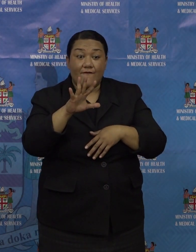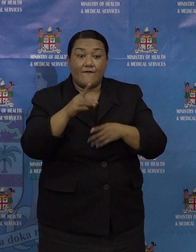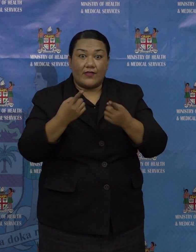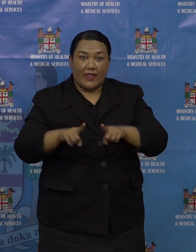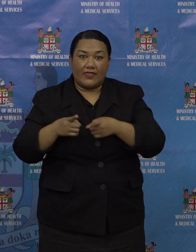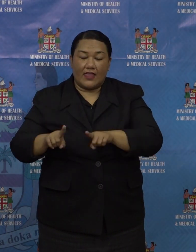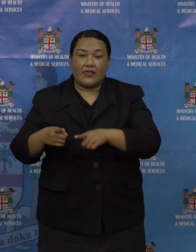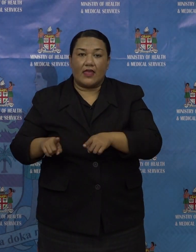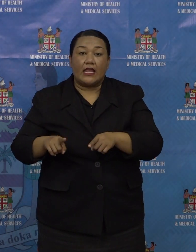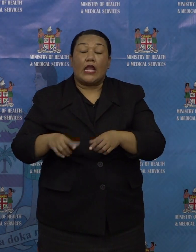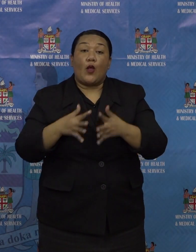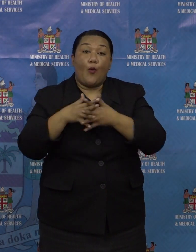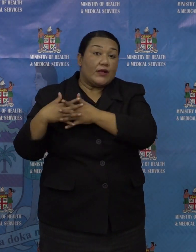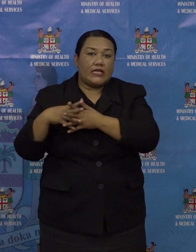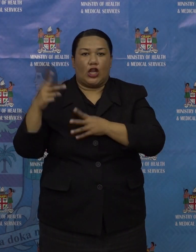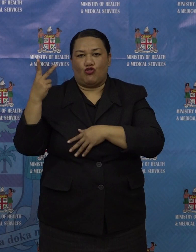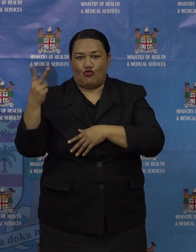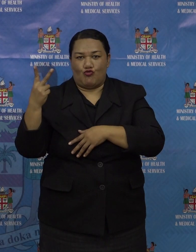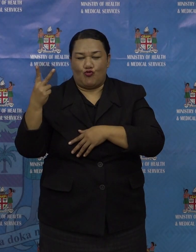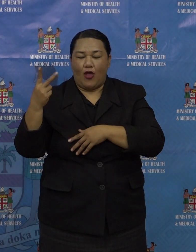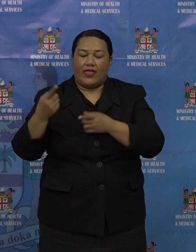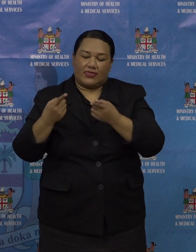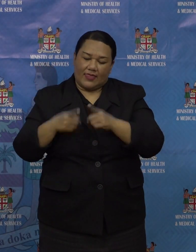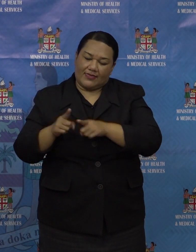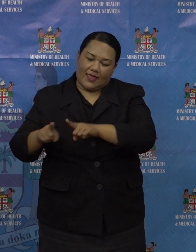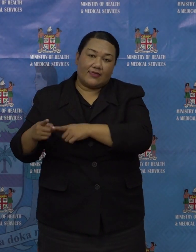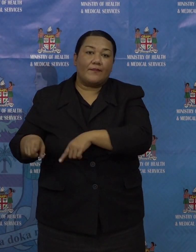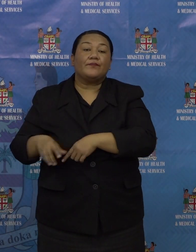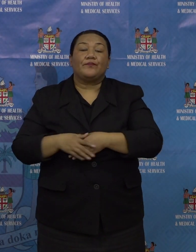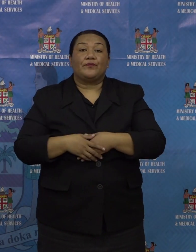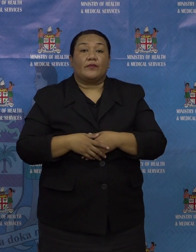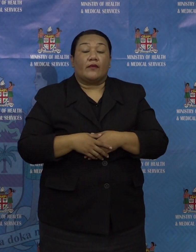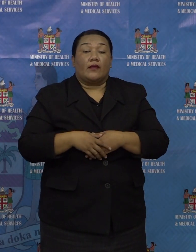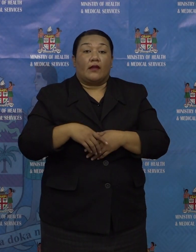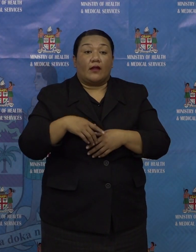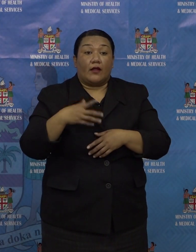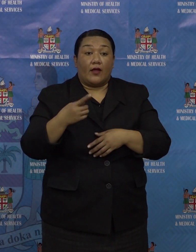Western Division is 2 deaths. We also have recorded 177